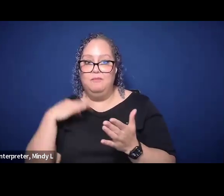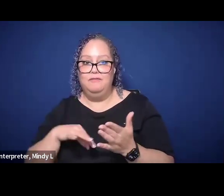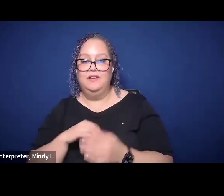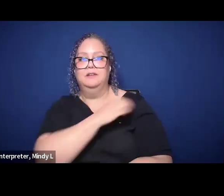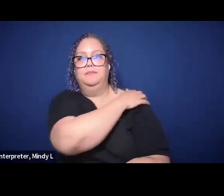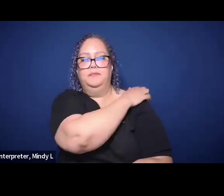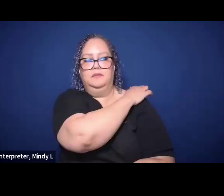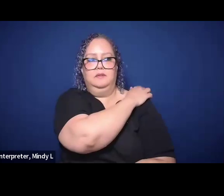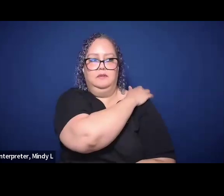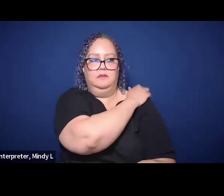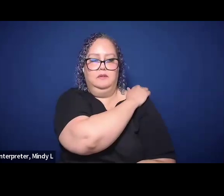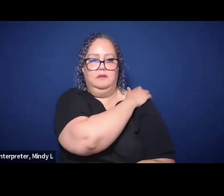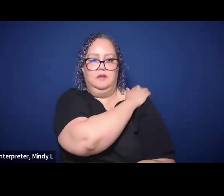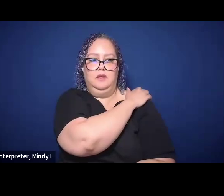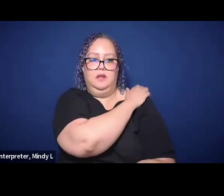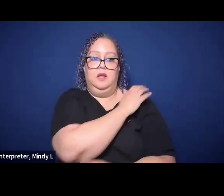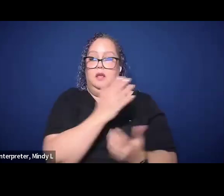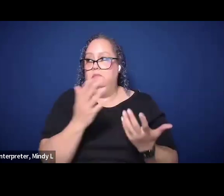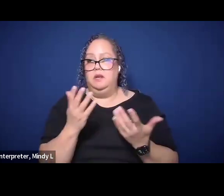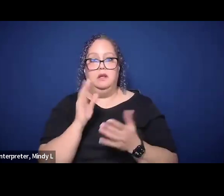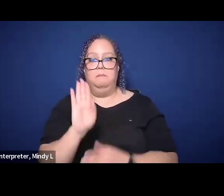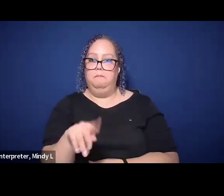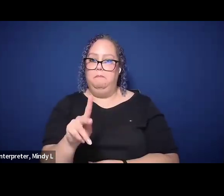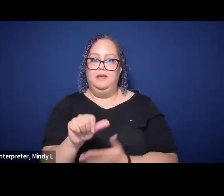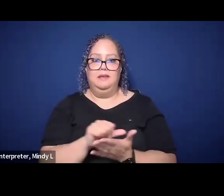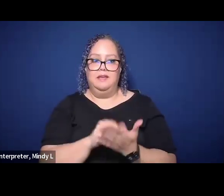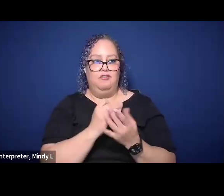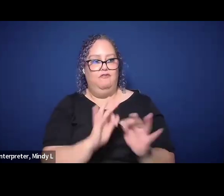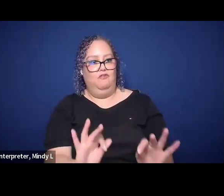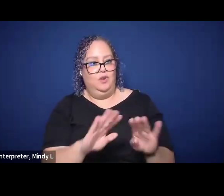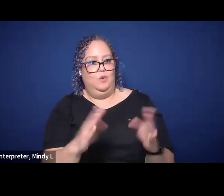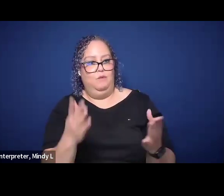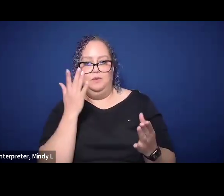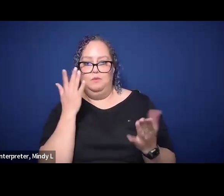It's free to open a bank account, so why not have one for each?